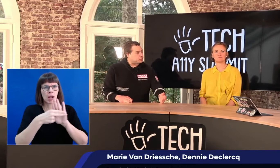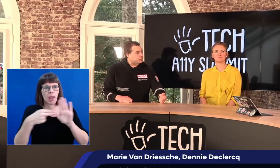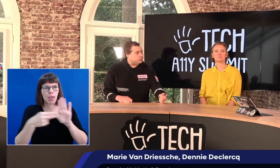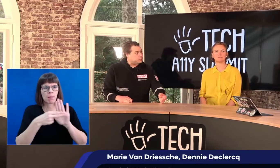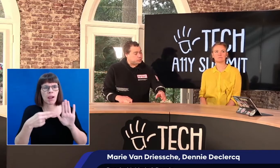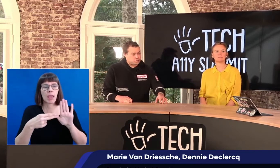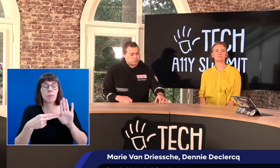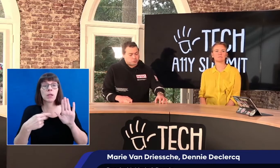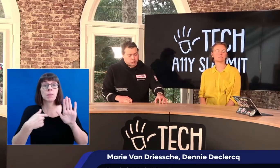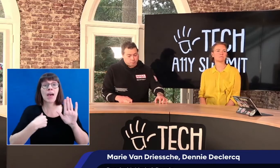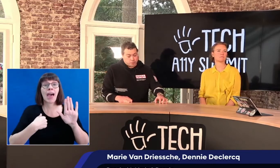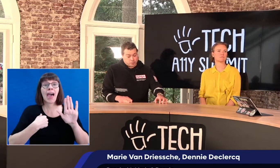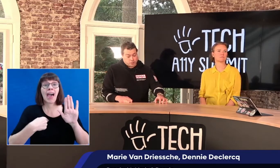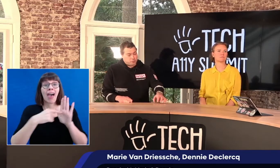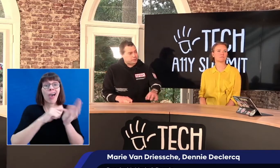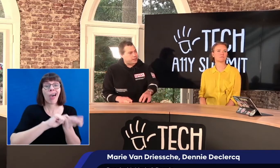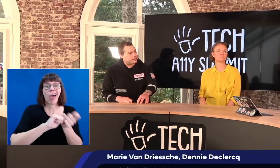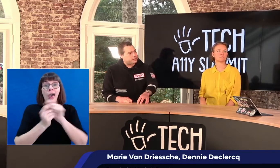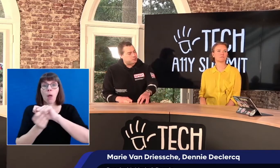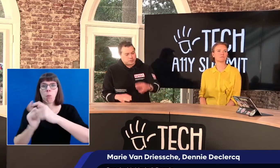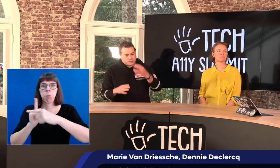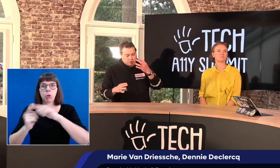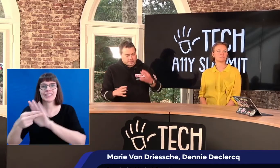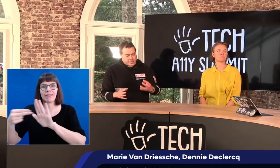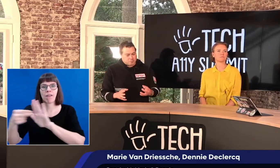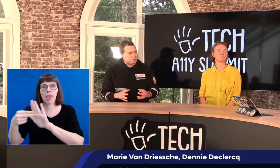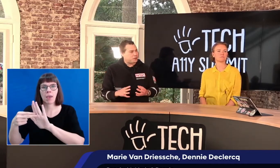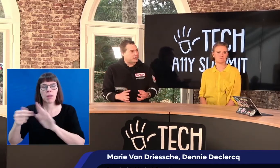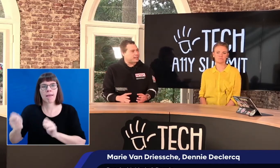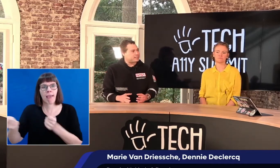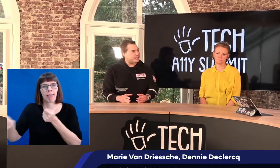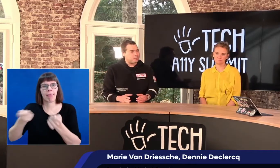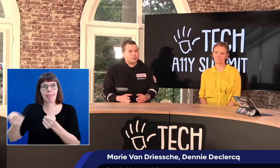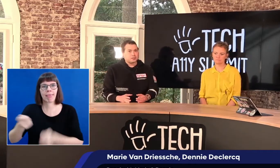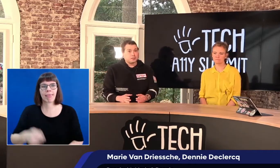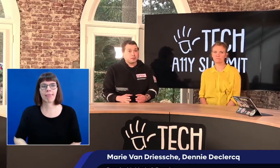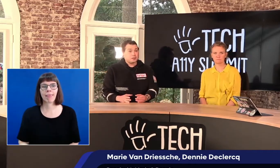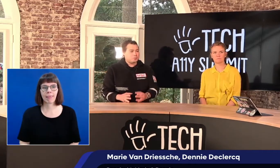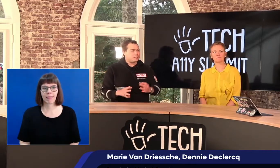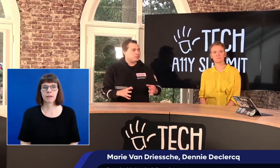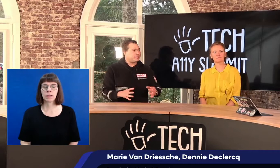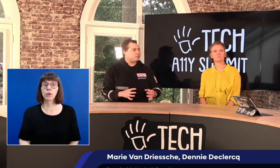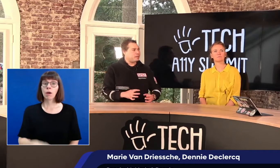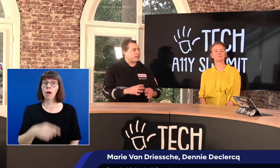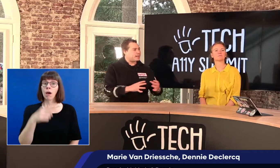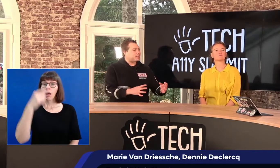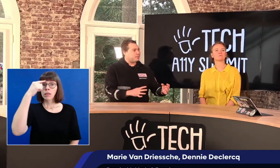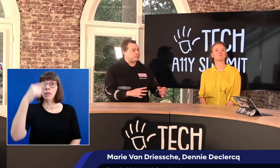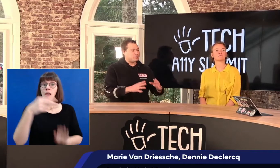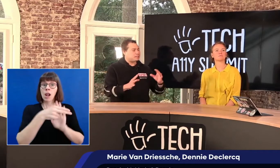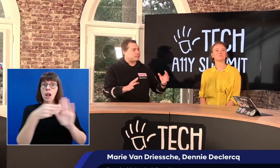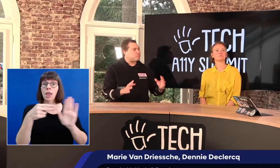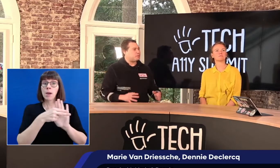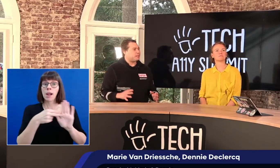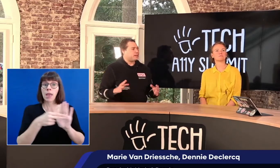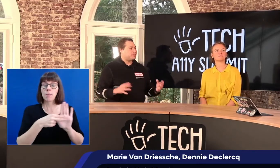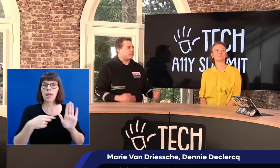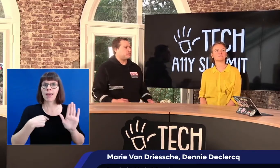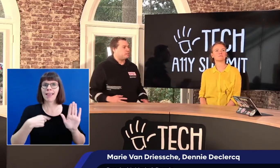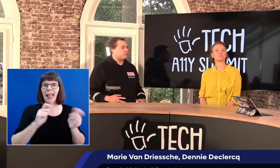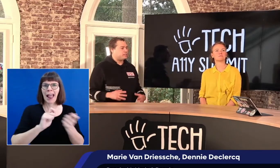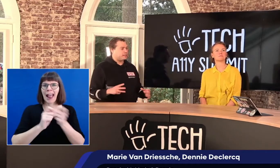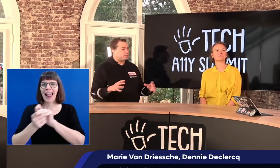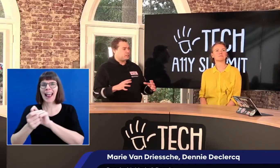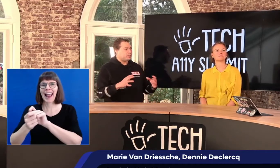myself, positive ones, just to cope with the negative ones. But do you think about you are against labels, but you need to make extra ones? But it's a temporary thing, I